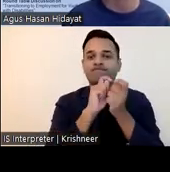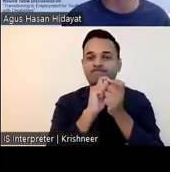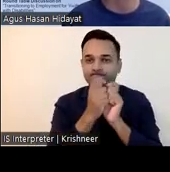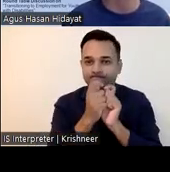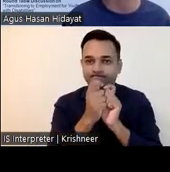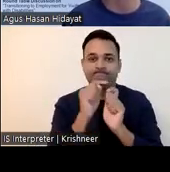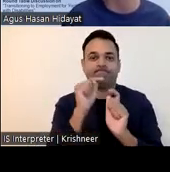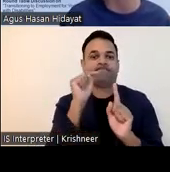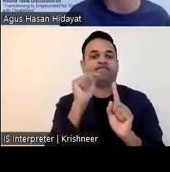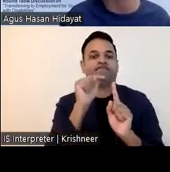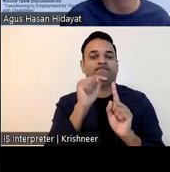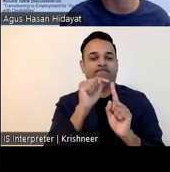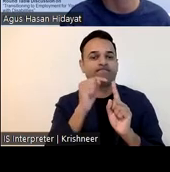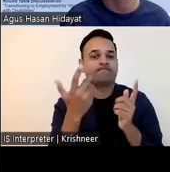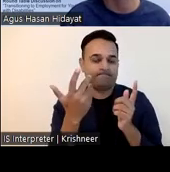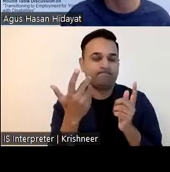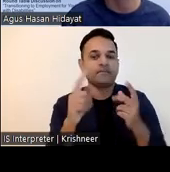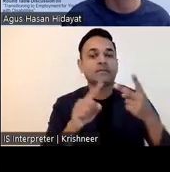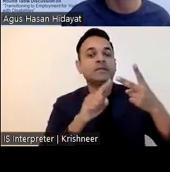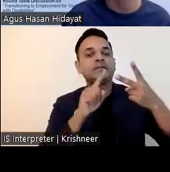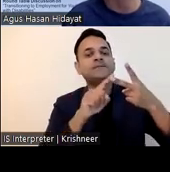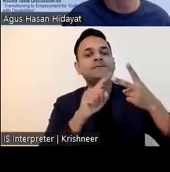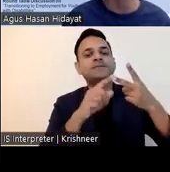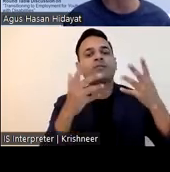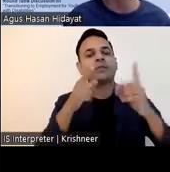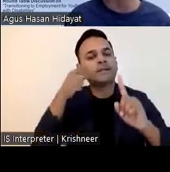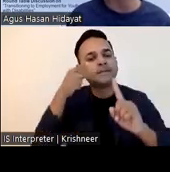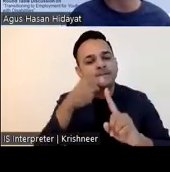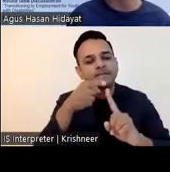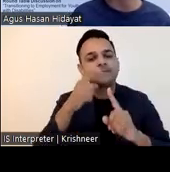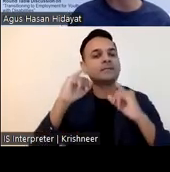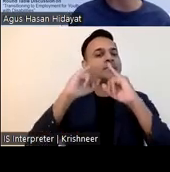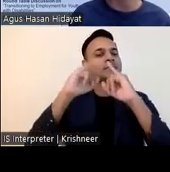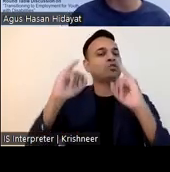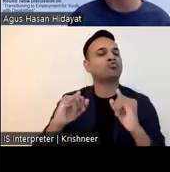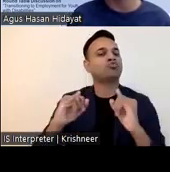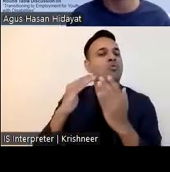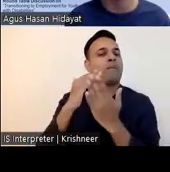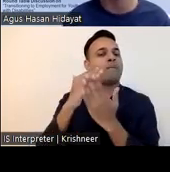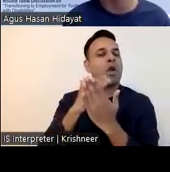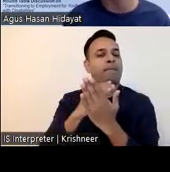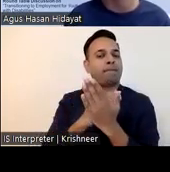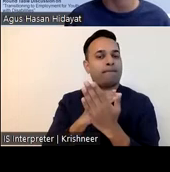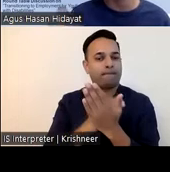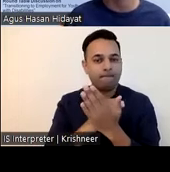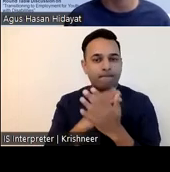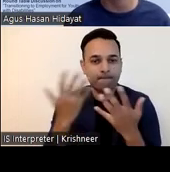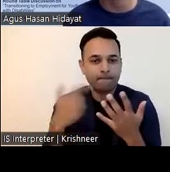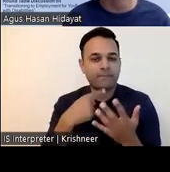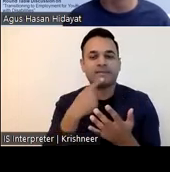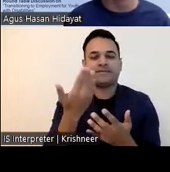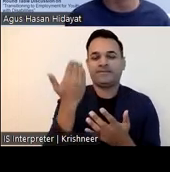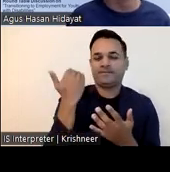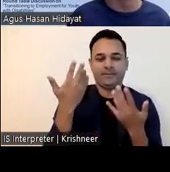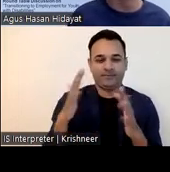and advanced social protection. Advanced social protection programs such as disability allowance, concession